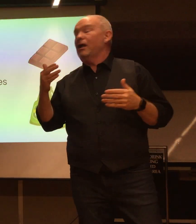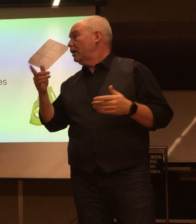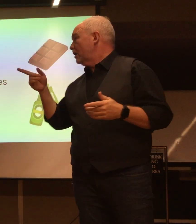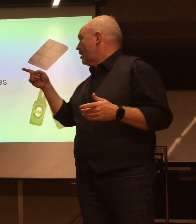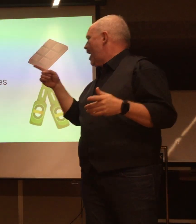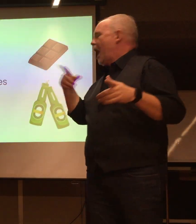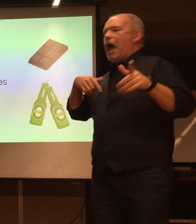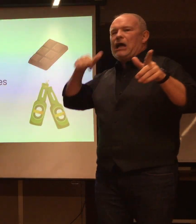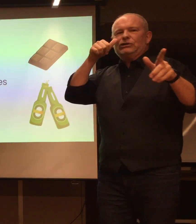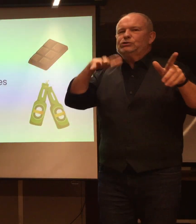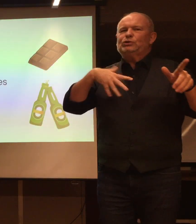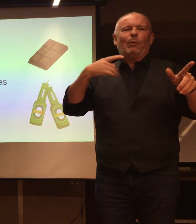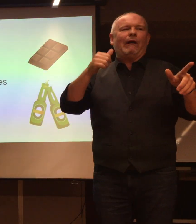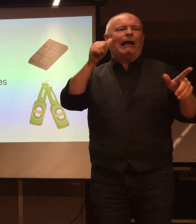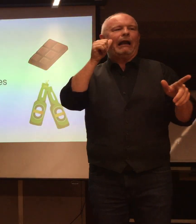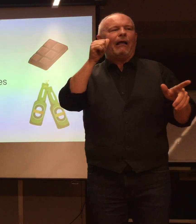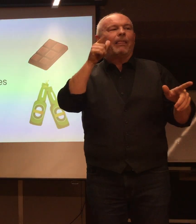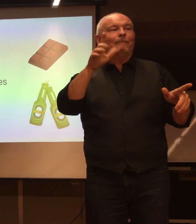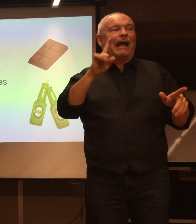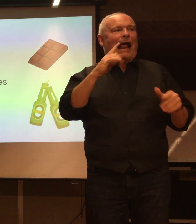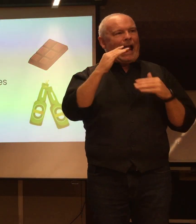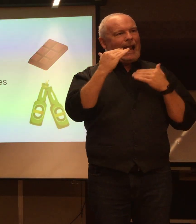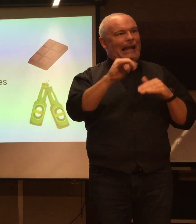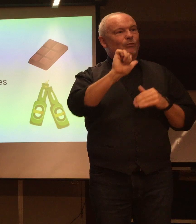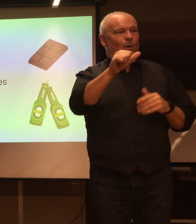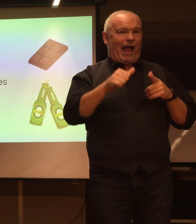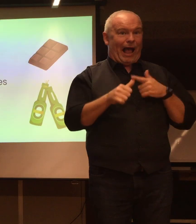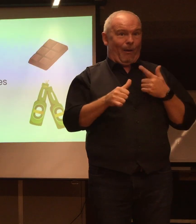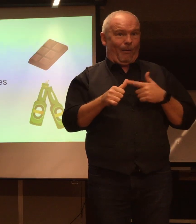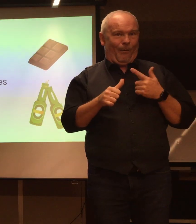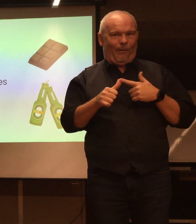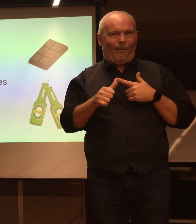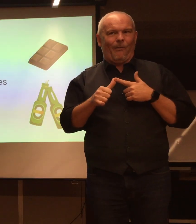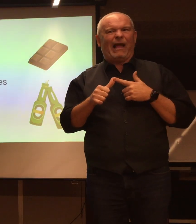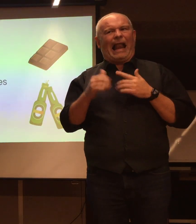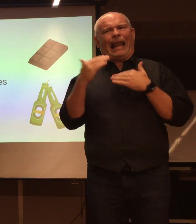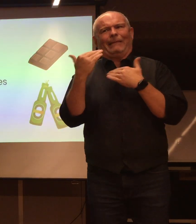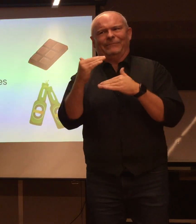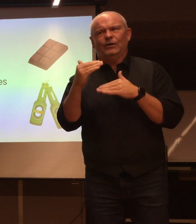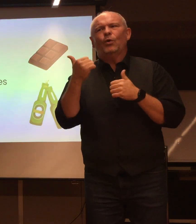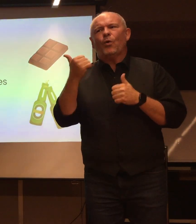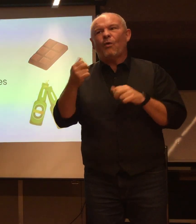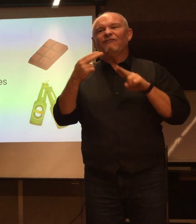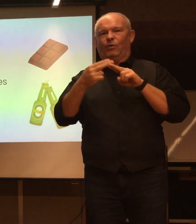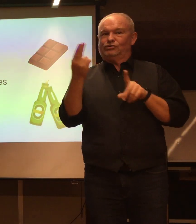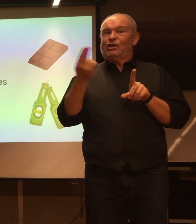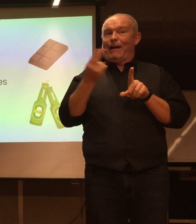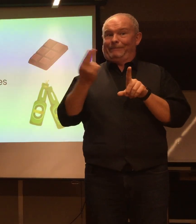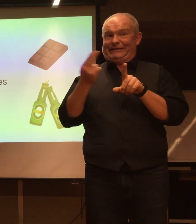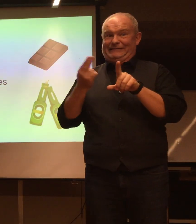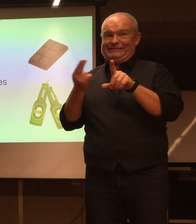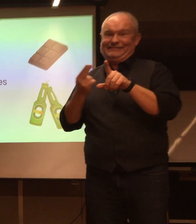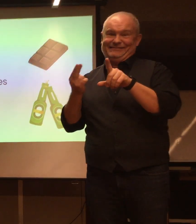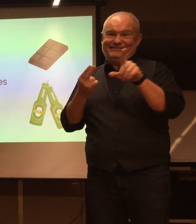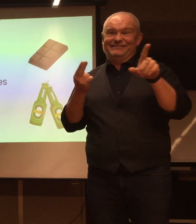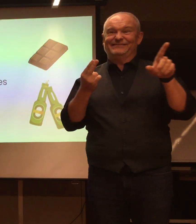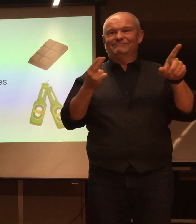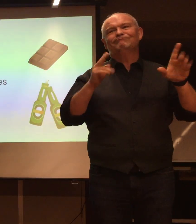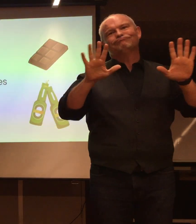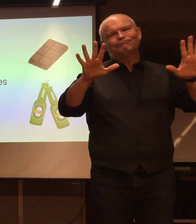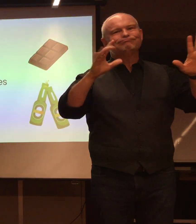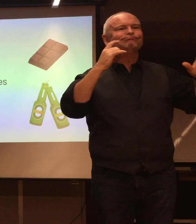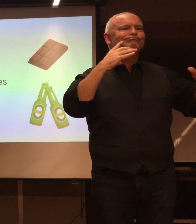to hear this either, but probably limiting your alcohol is good for your diabetes.